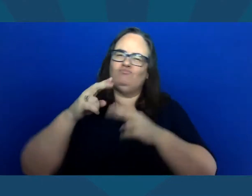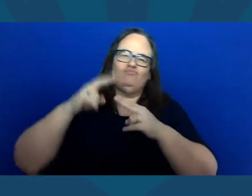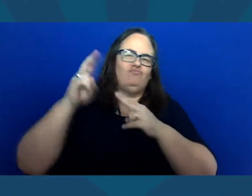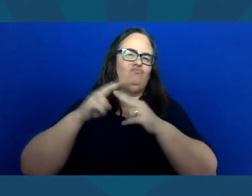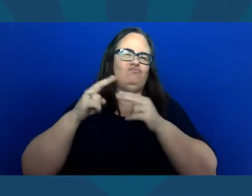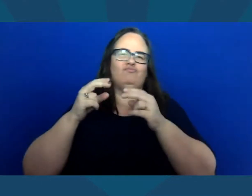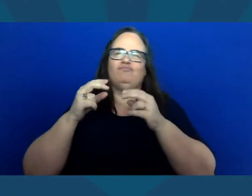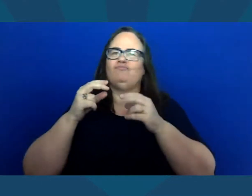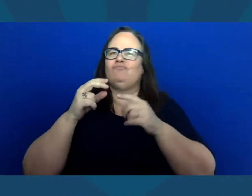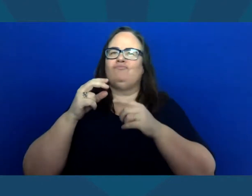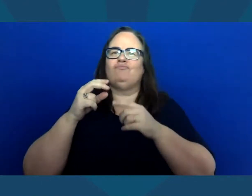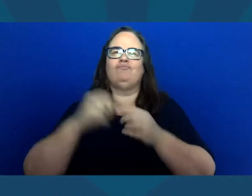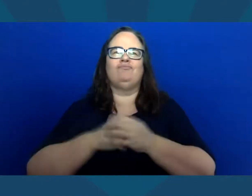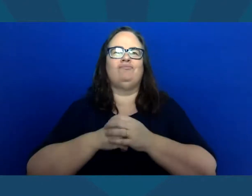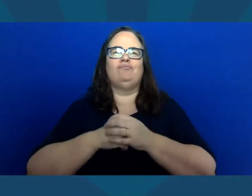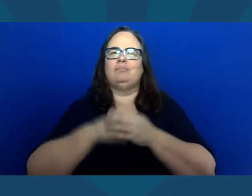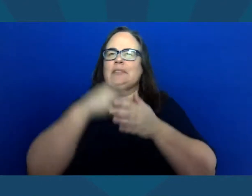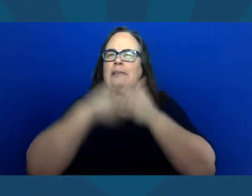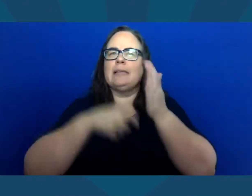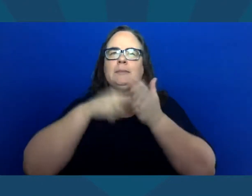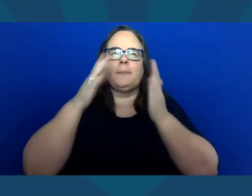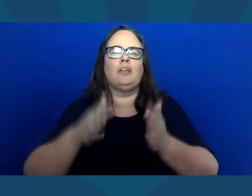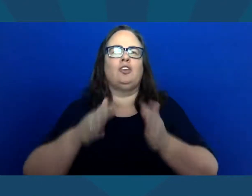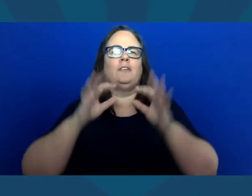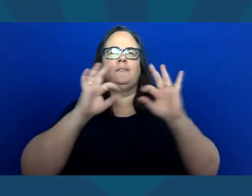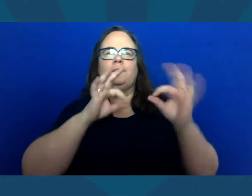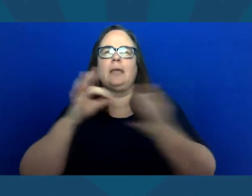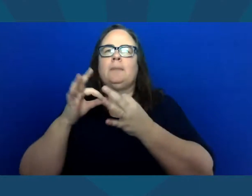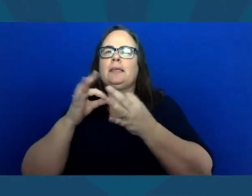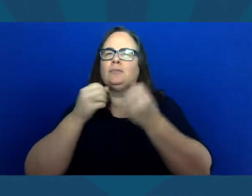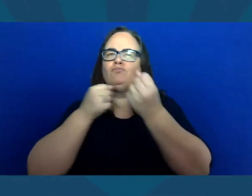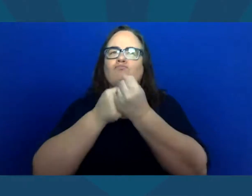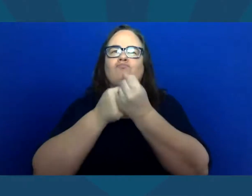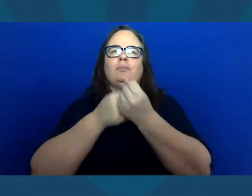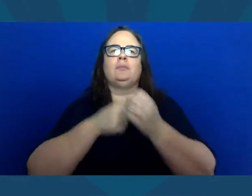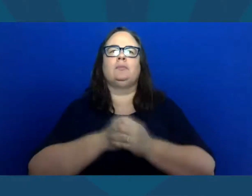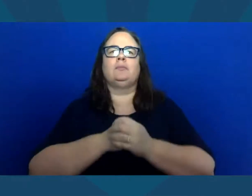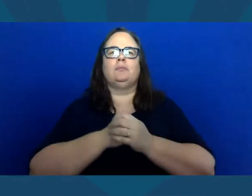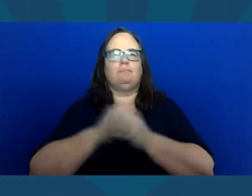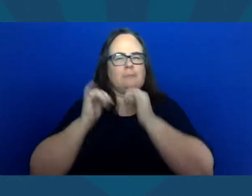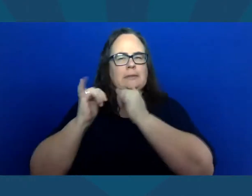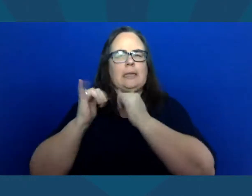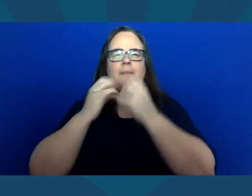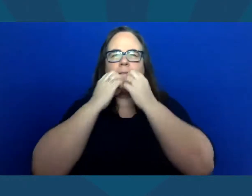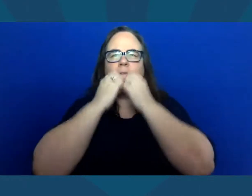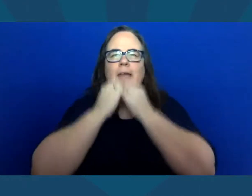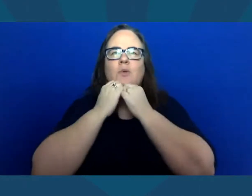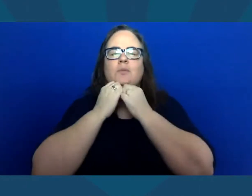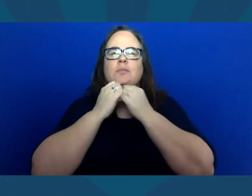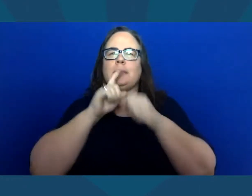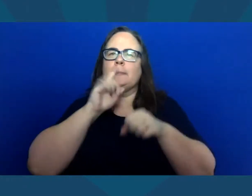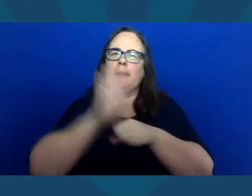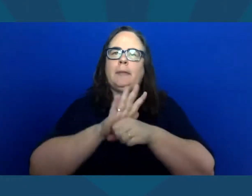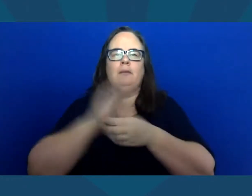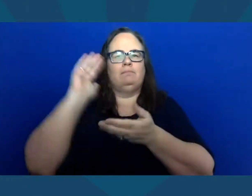Like me, they are award-winning champions of the taxpayer and families, and